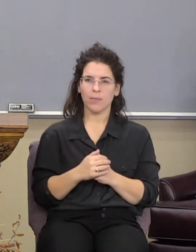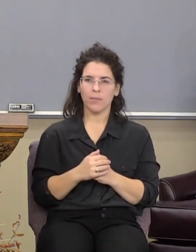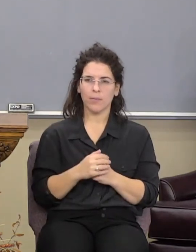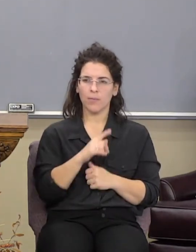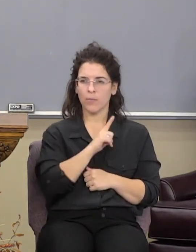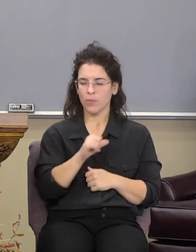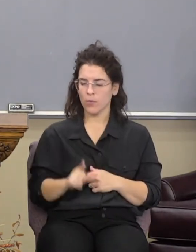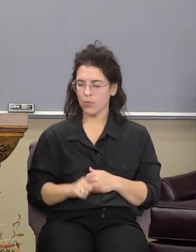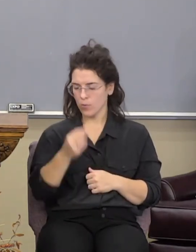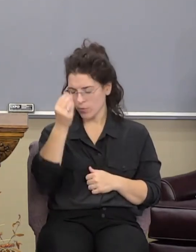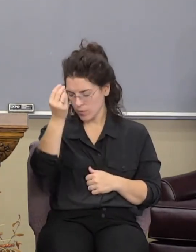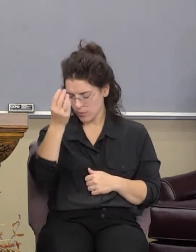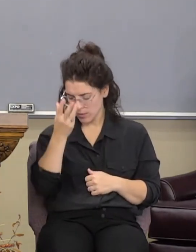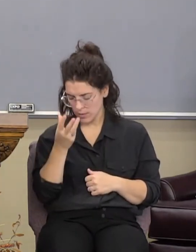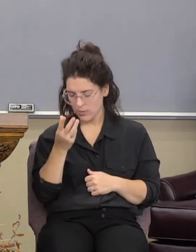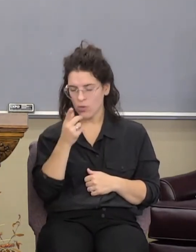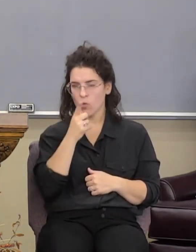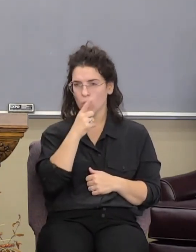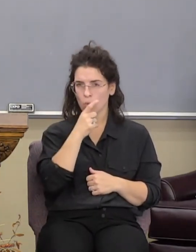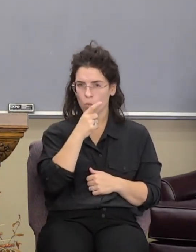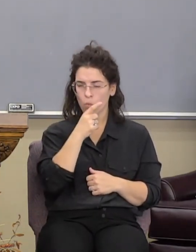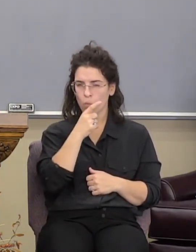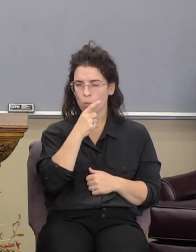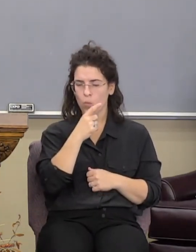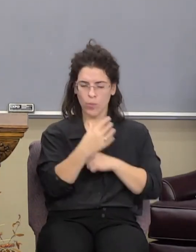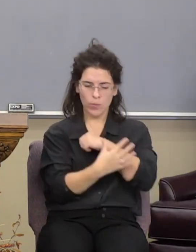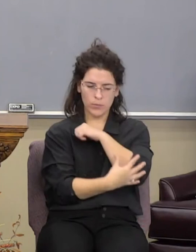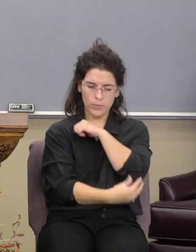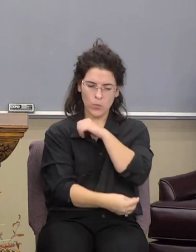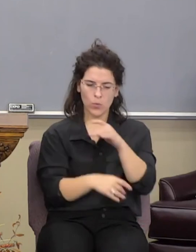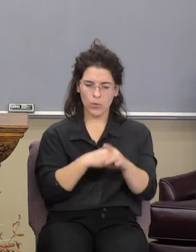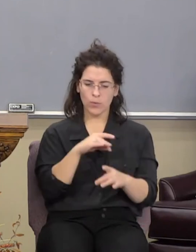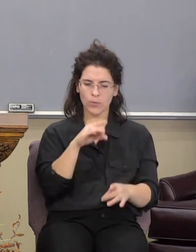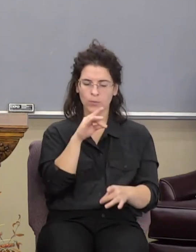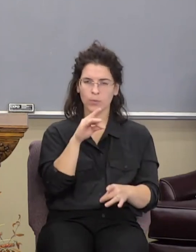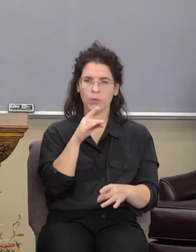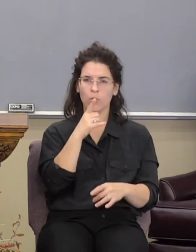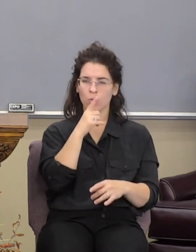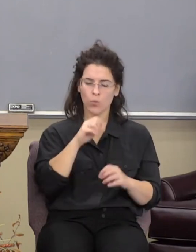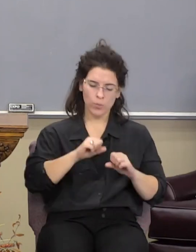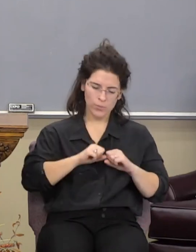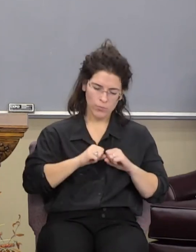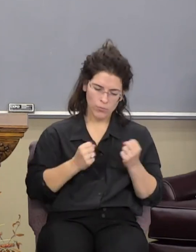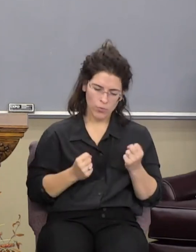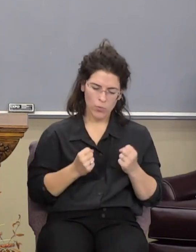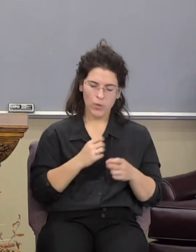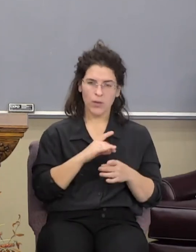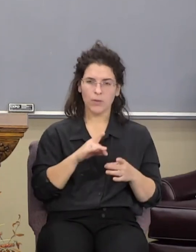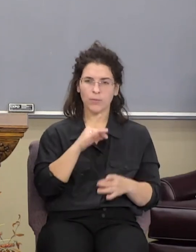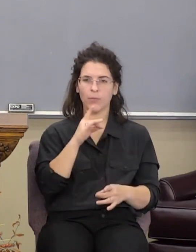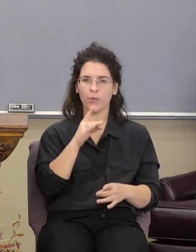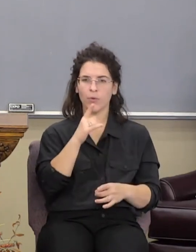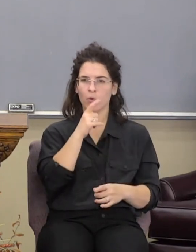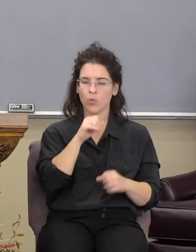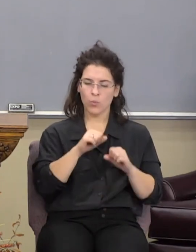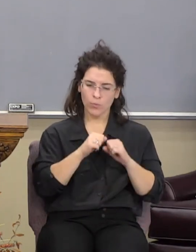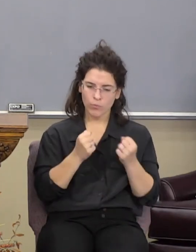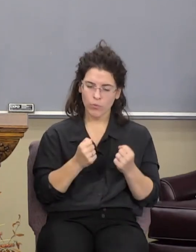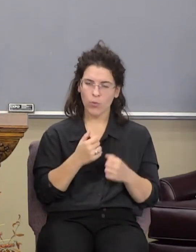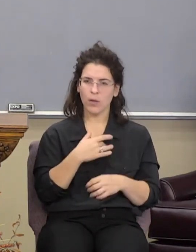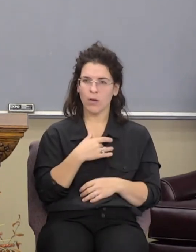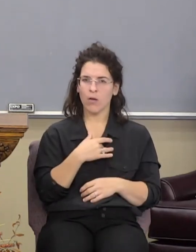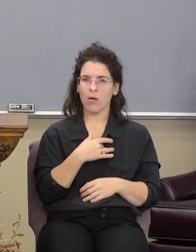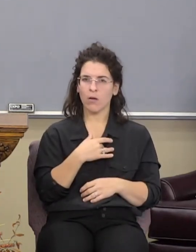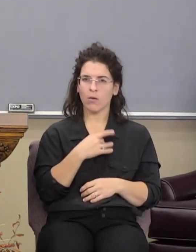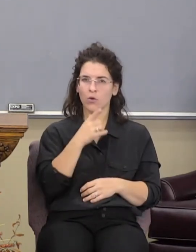us? Who was poor in spirit? Who was broken in spirit? Who was broken in heart?